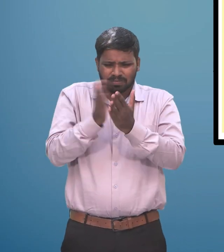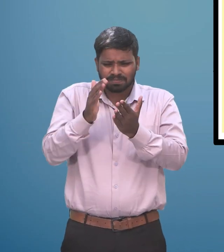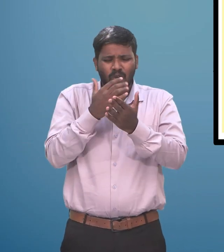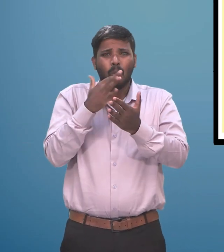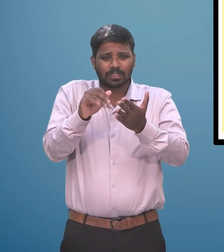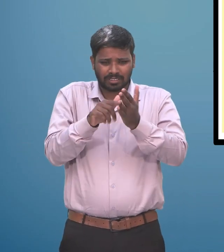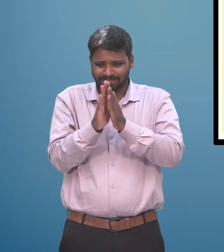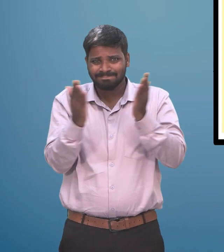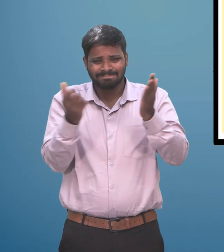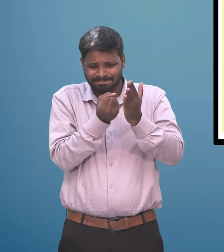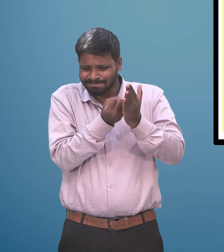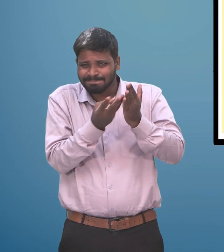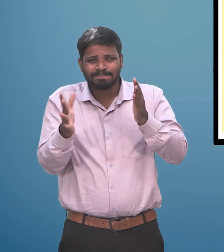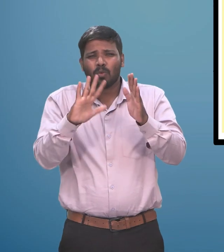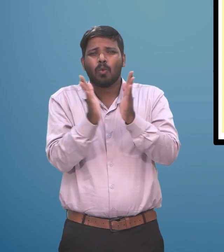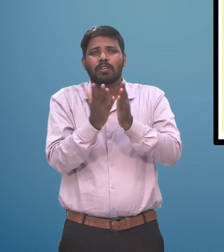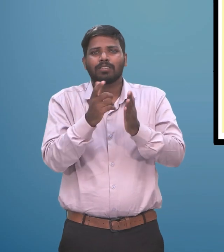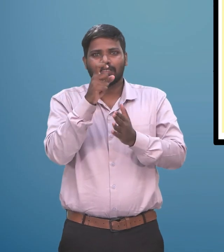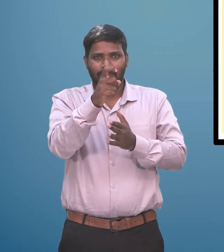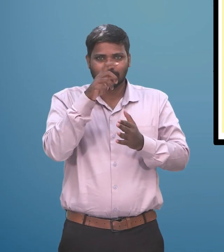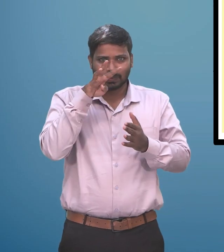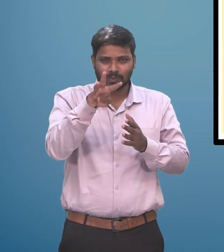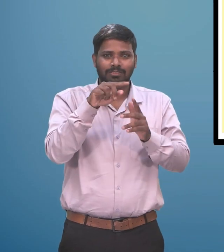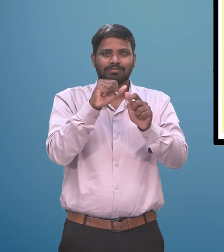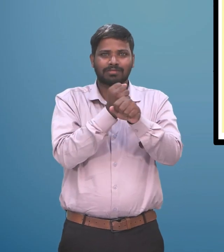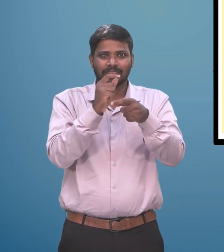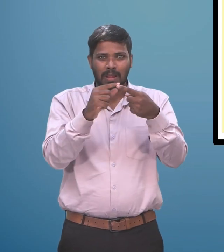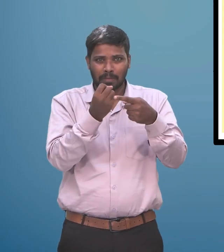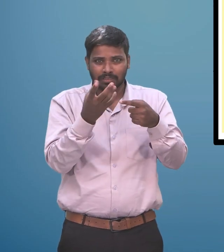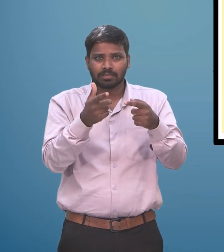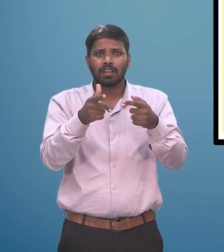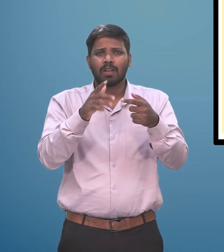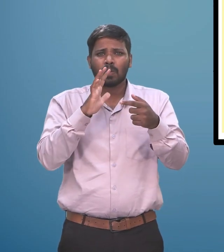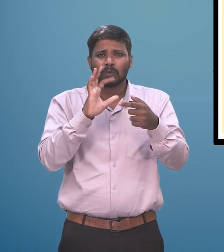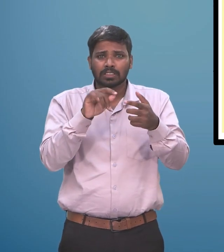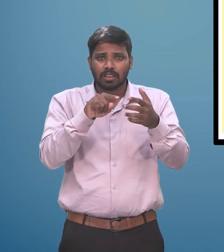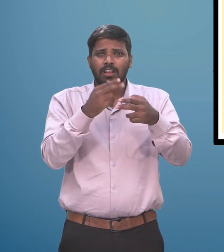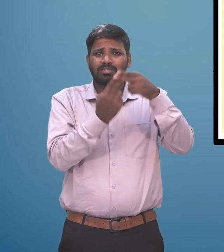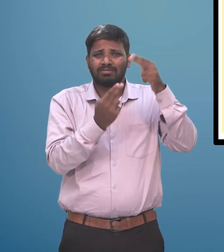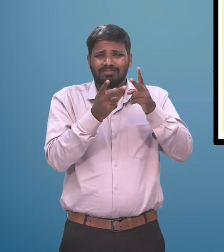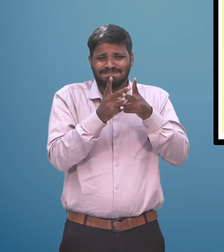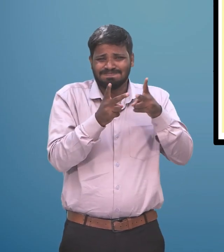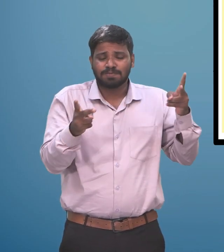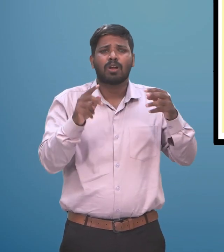which together might fill some 7,000 pages in their original versions, narrate the stories of